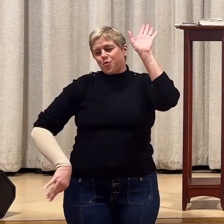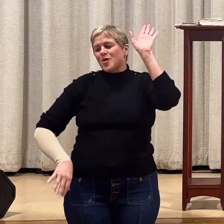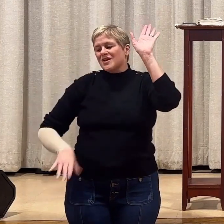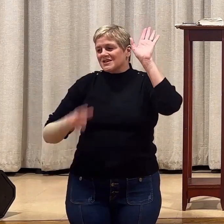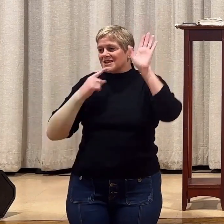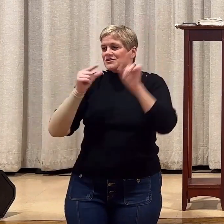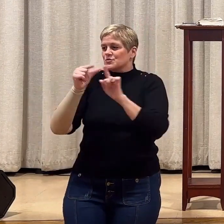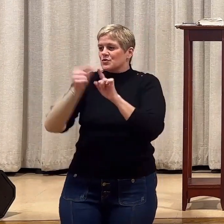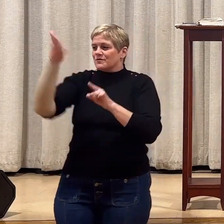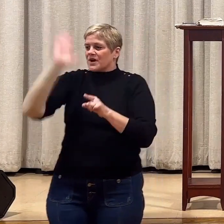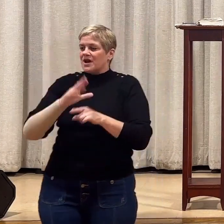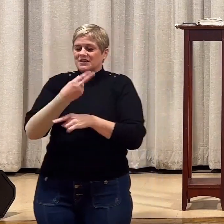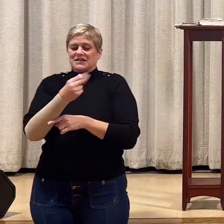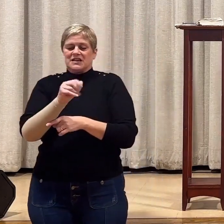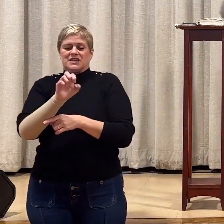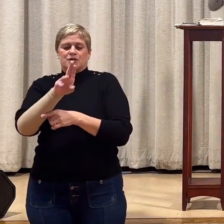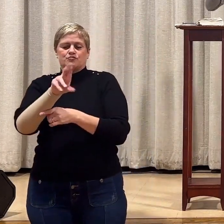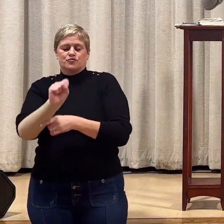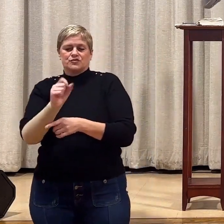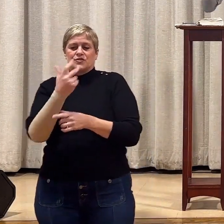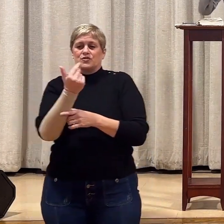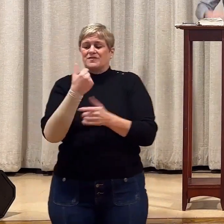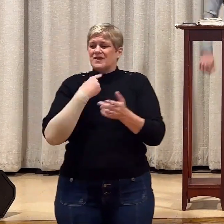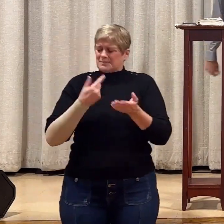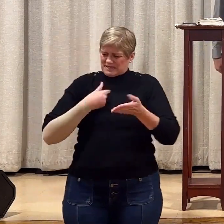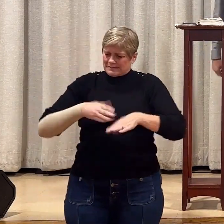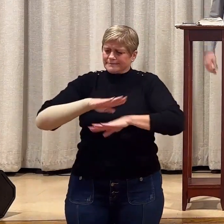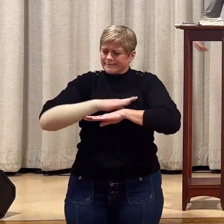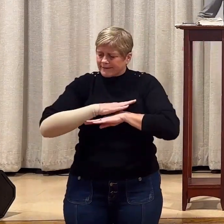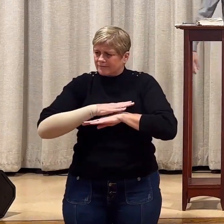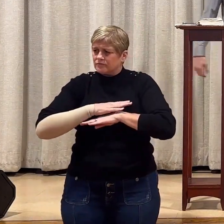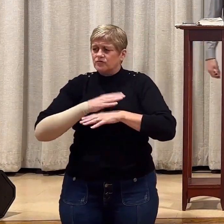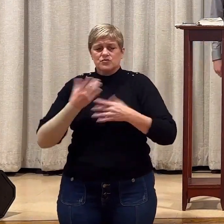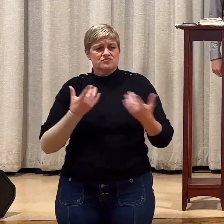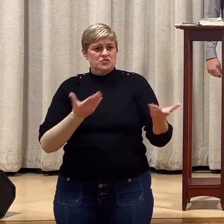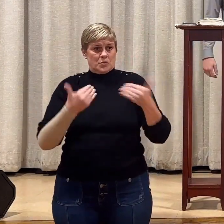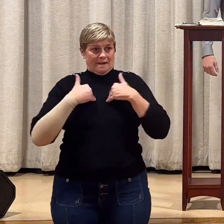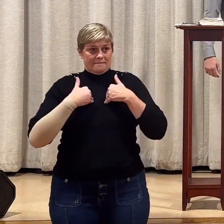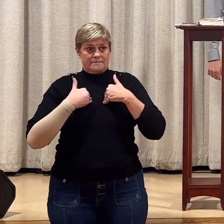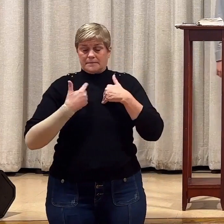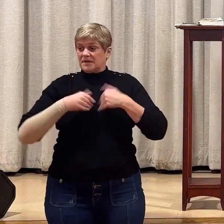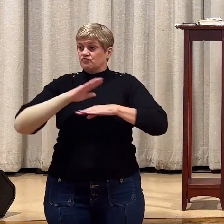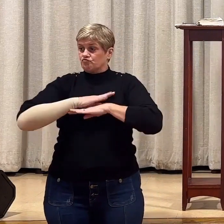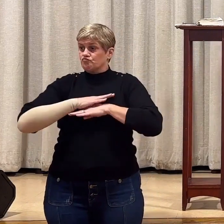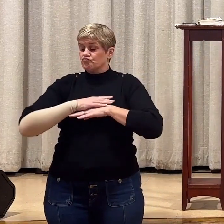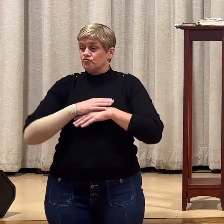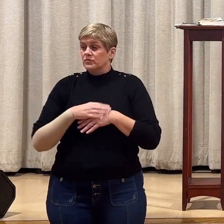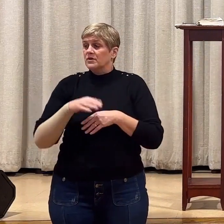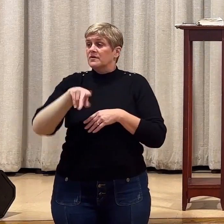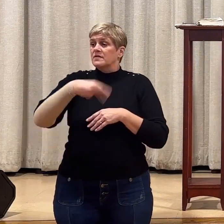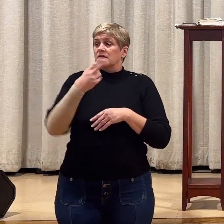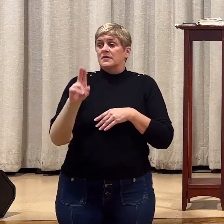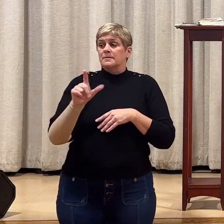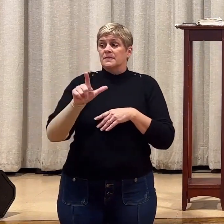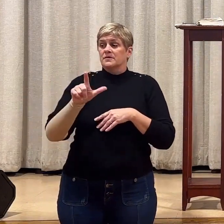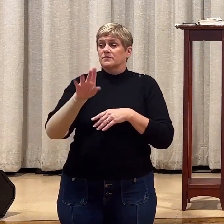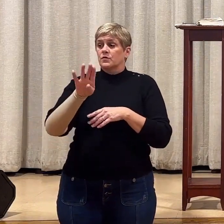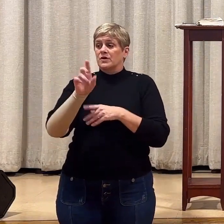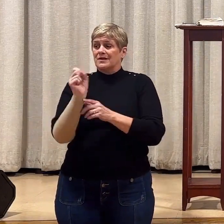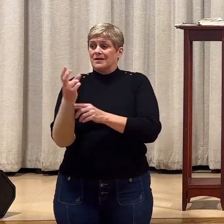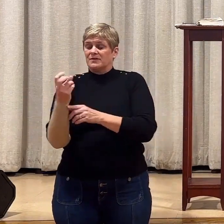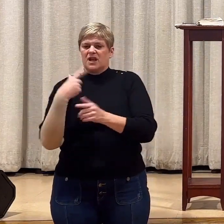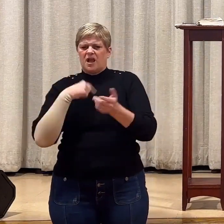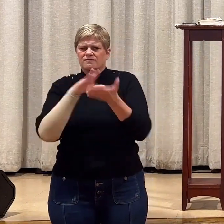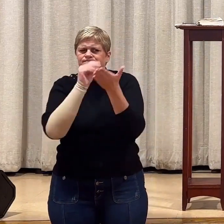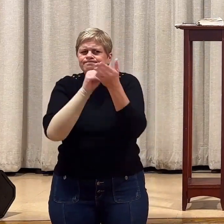in the Word of God in Hebrews 13:5, it says, be content with what you have. Philippians 4:11 says, I've learned